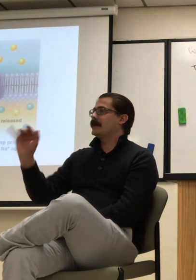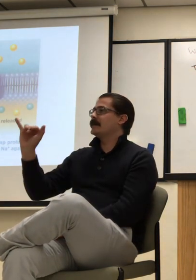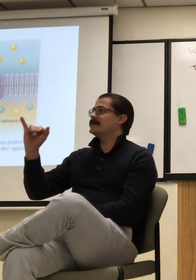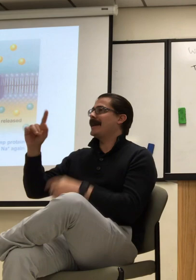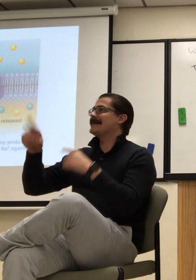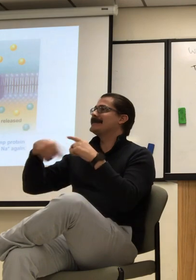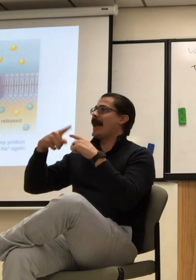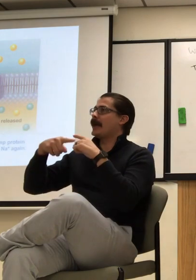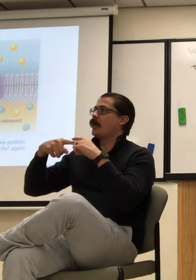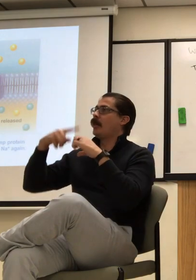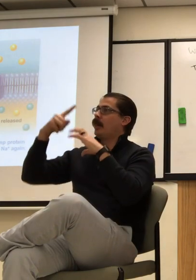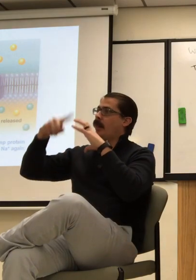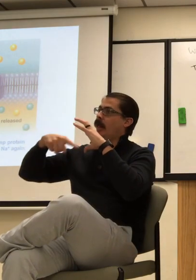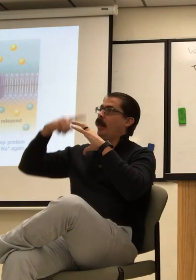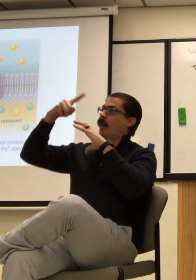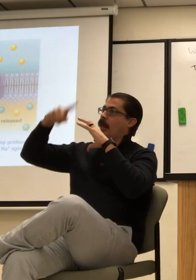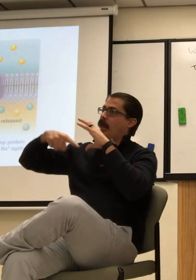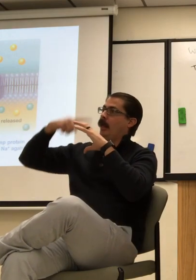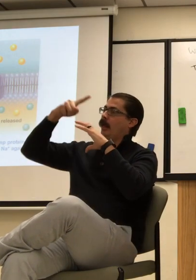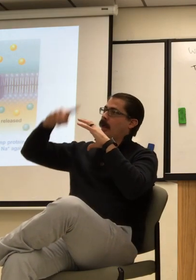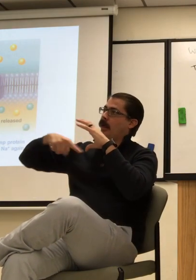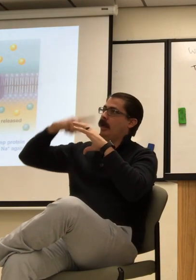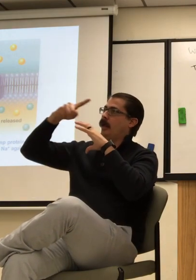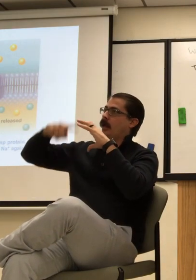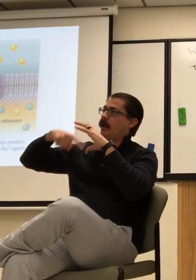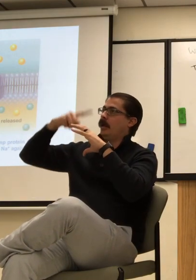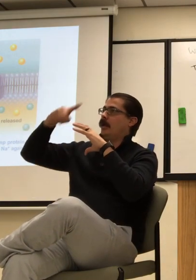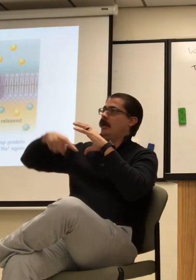The pump is counteracting